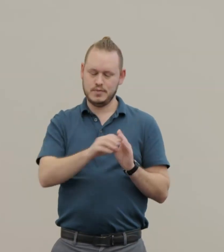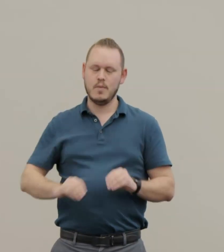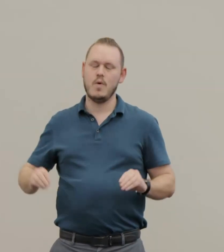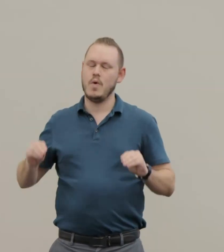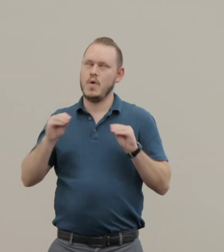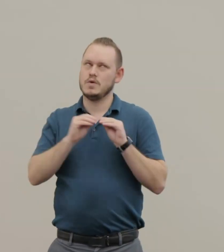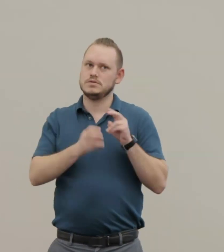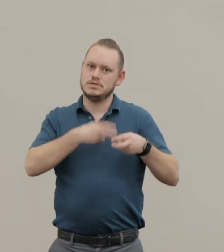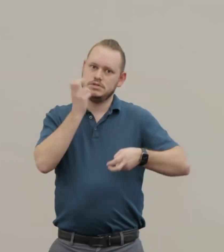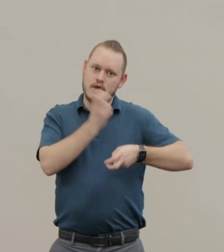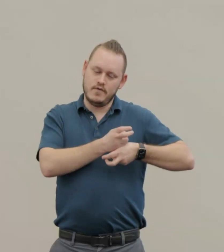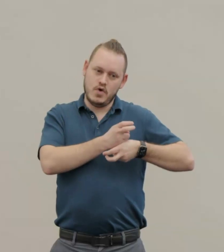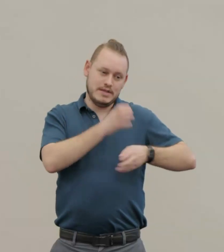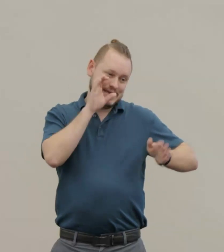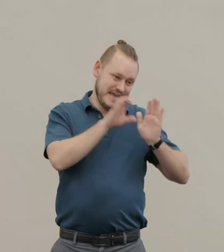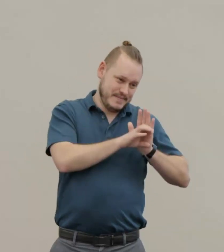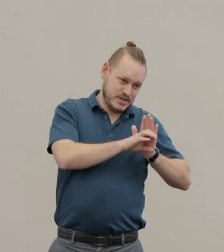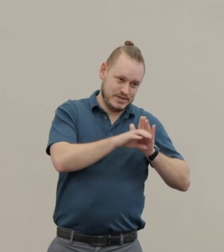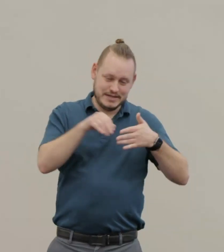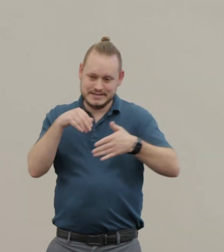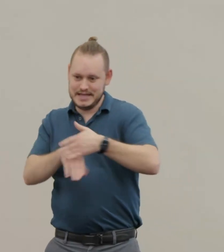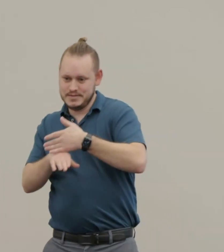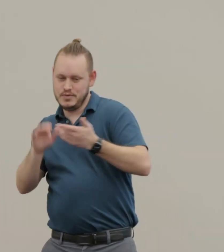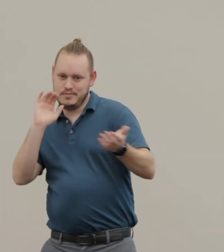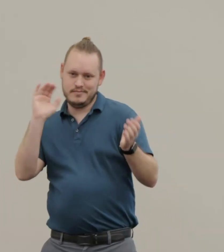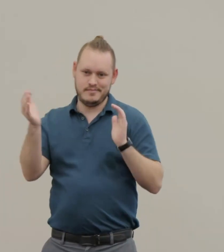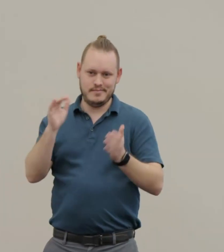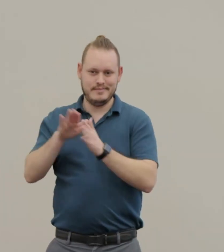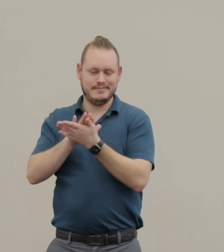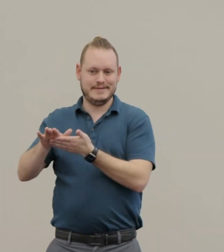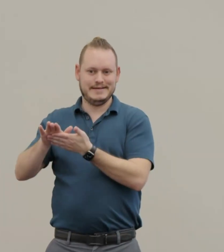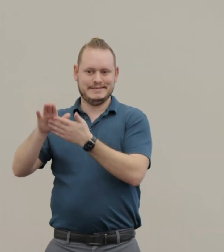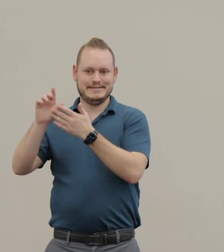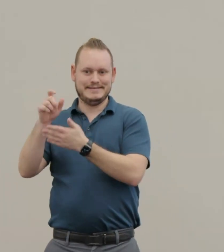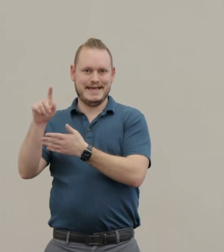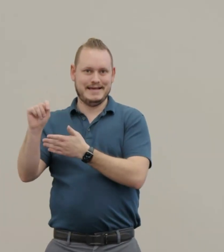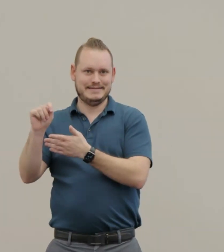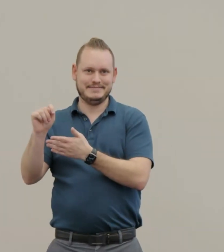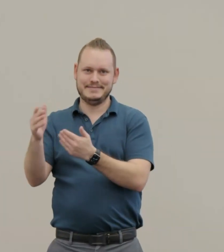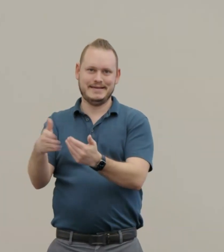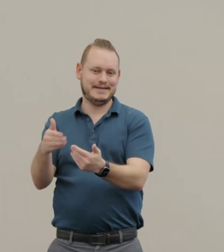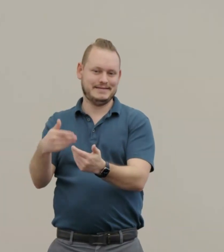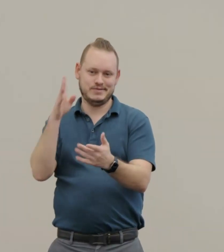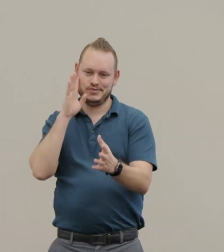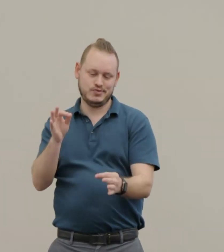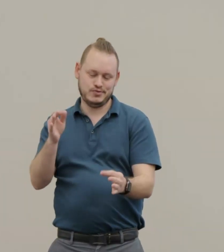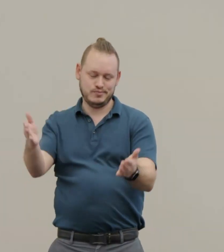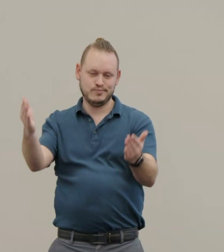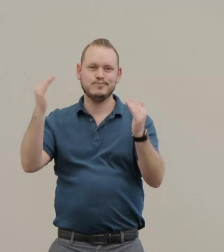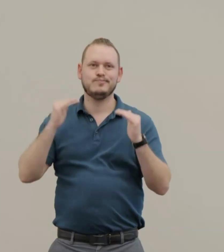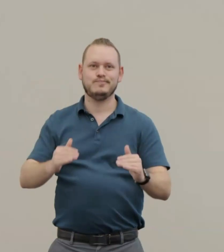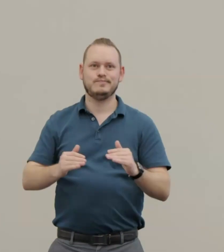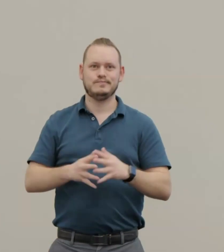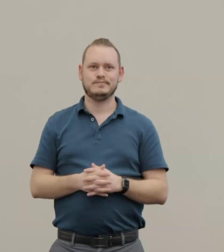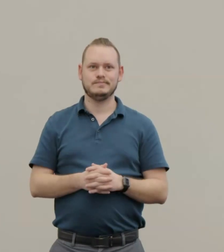more difficult to make an image accessible than it is plain text. Make an easy decision. Yes?